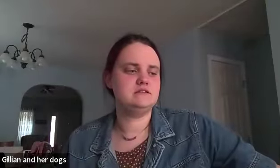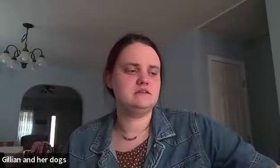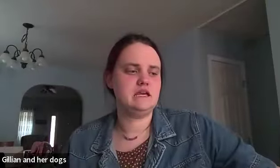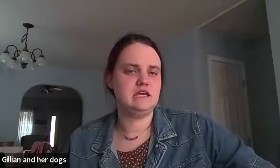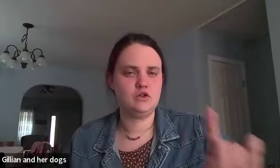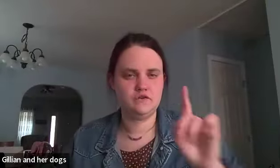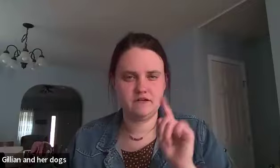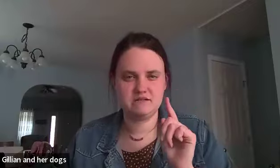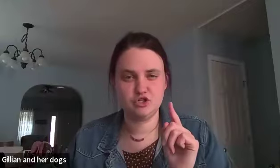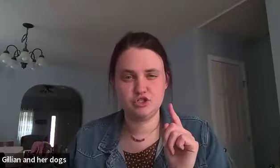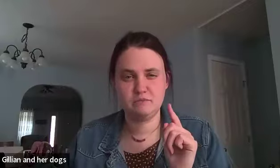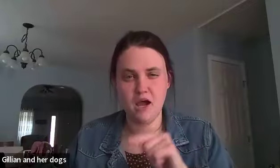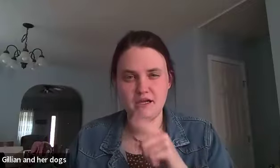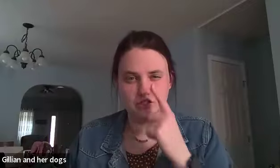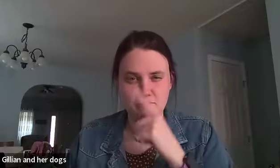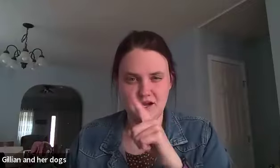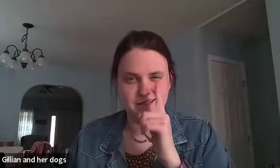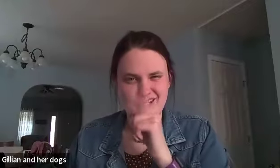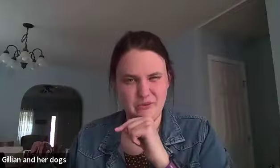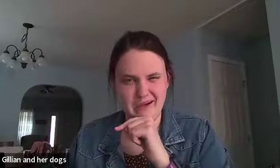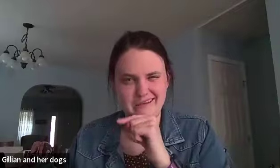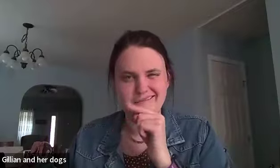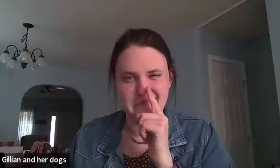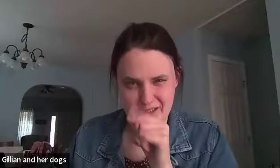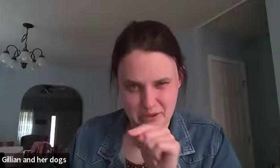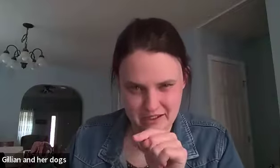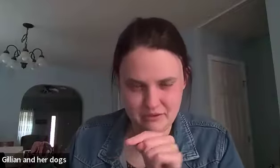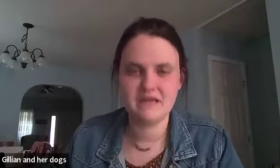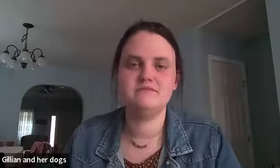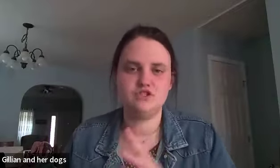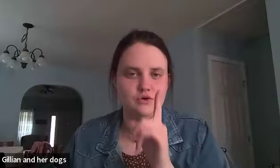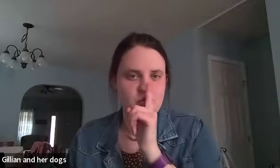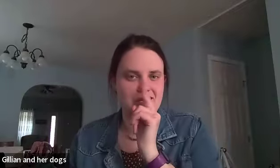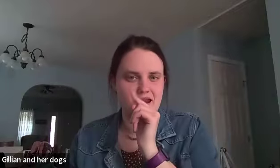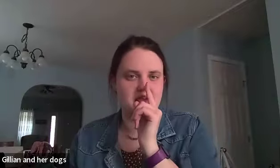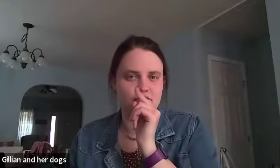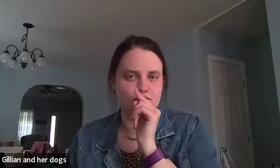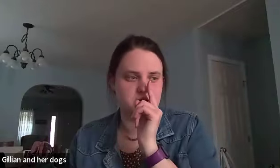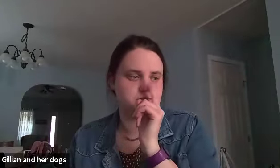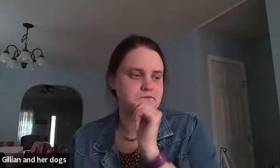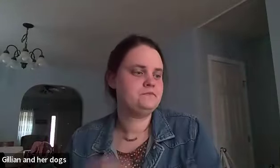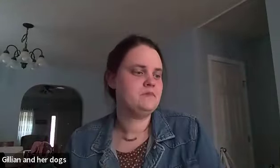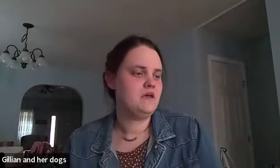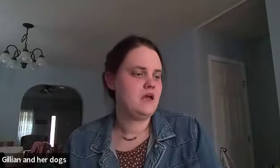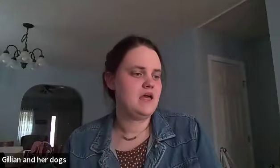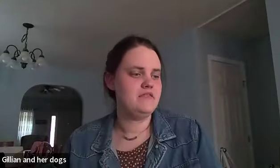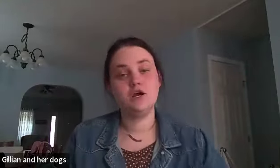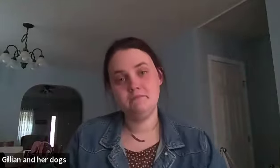because it can look very similar to mine. Do you mind? Do you mind? You mind doing that? So you want to kind of have it a few times. And then our